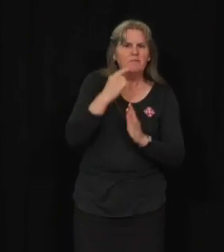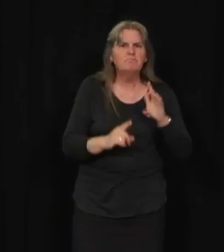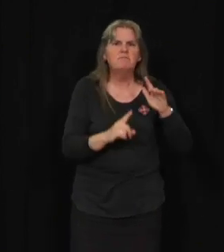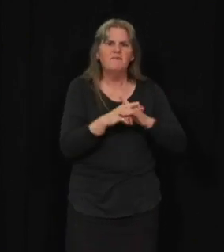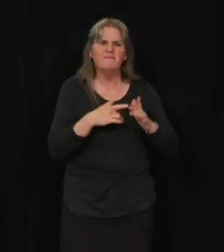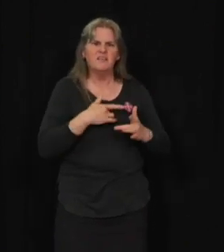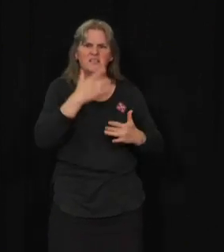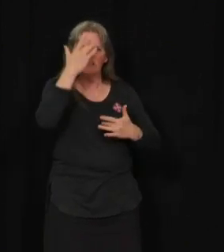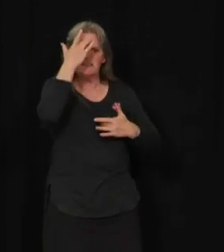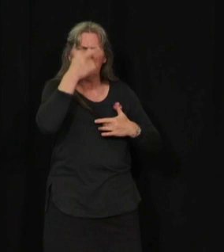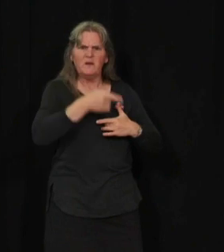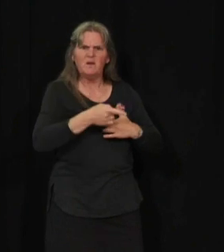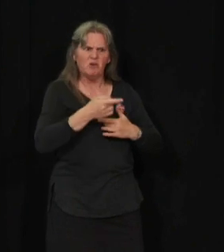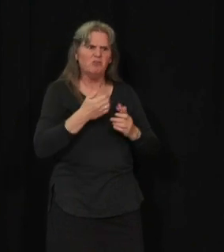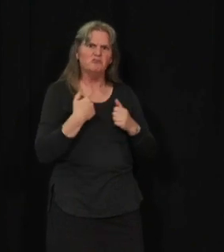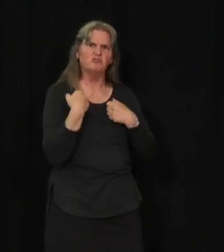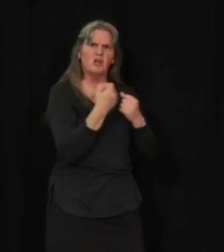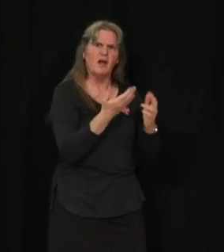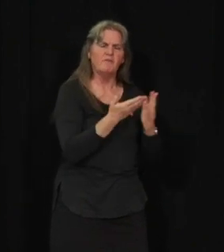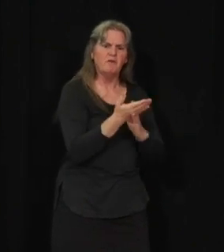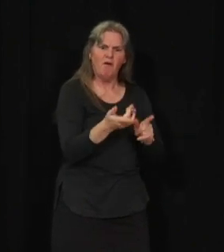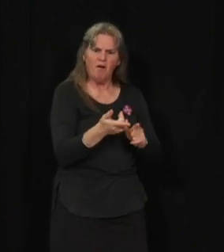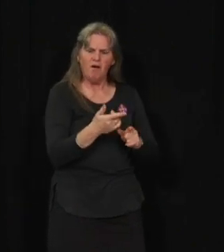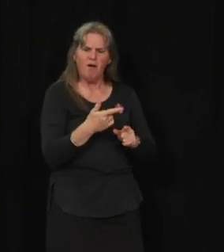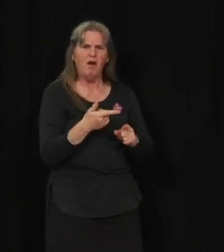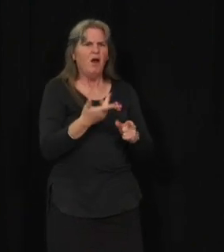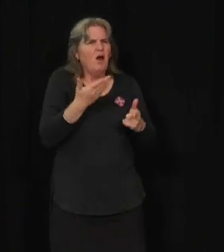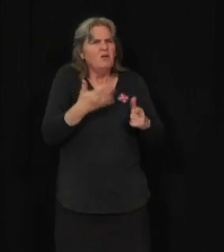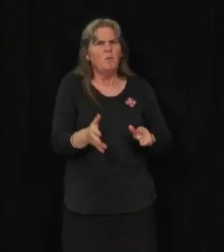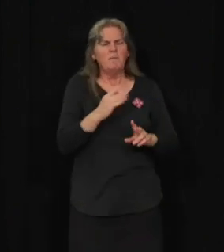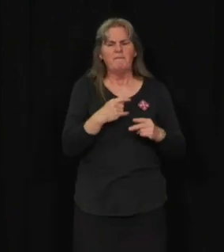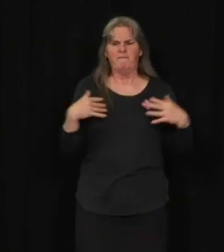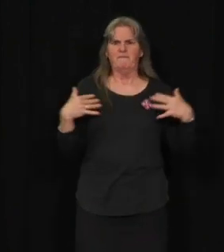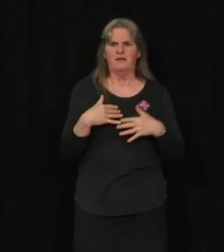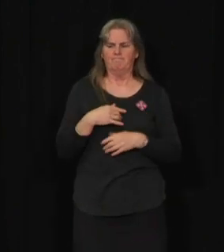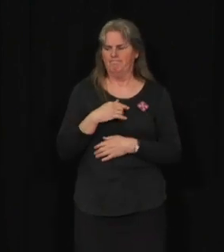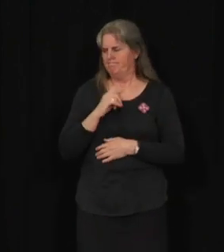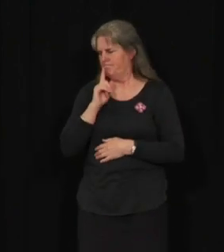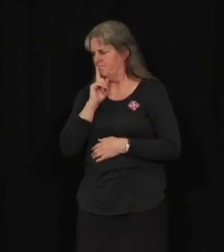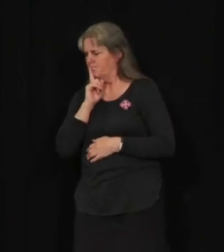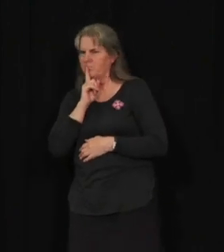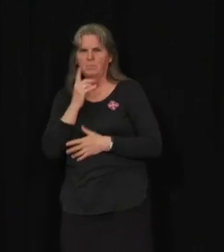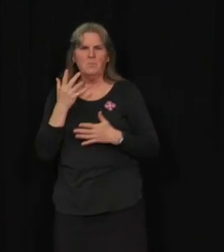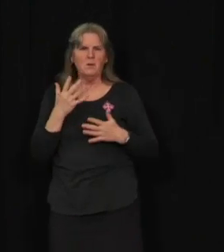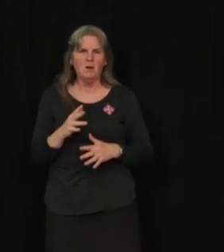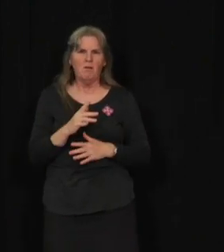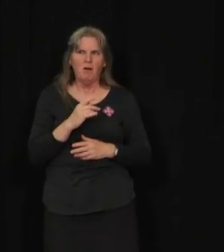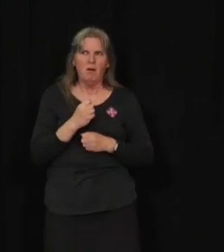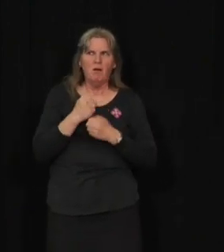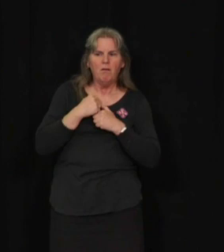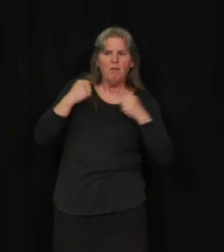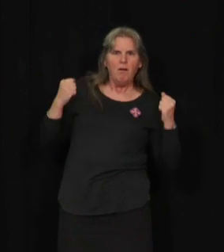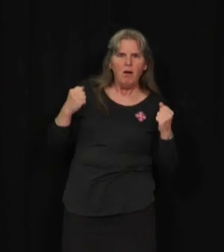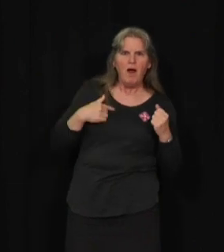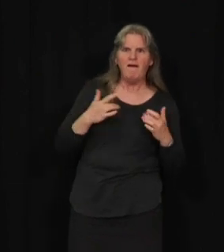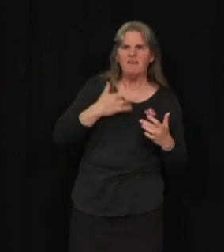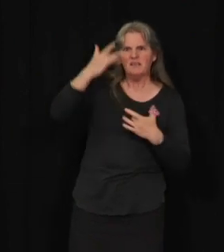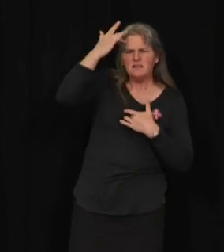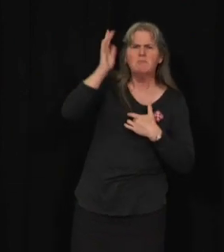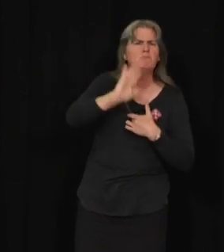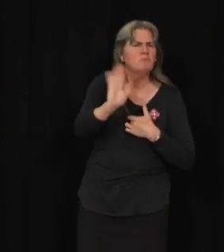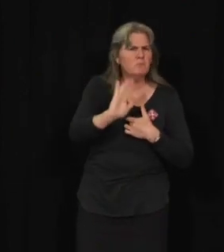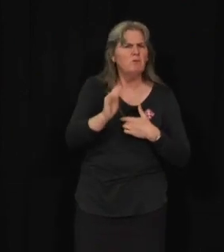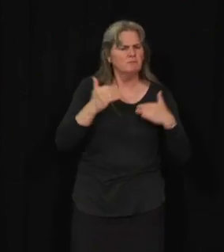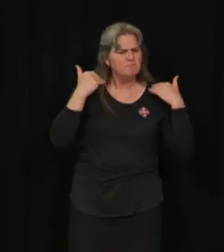require assessment. People should not be so afraid of COVID that they hide their symptoms. People who need medical